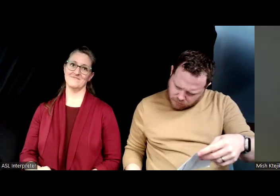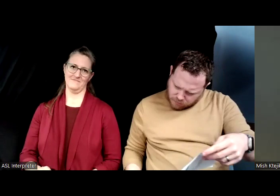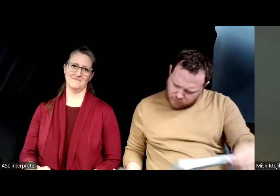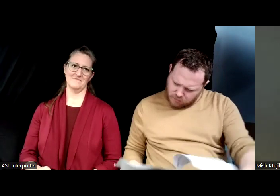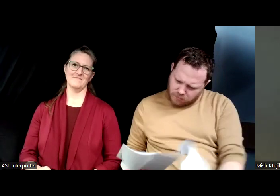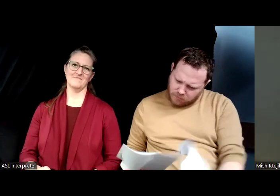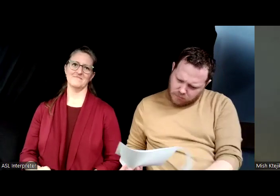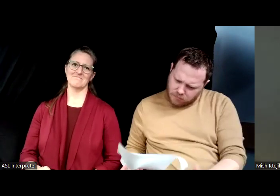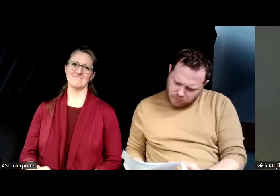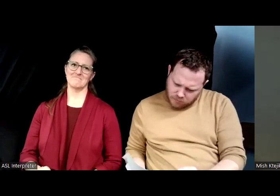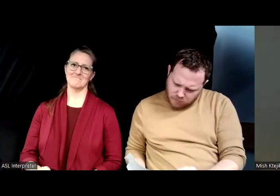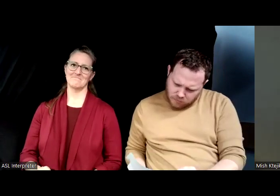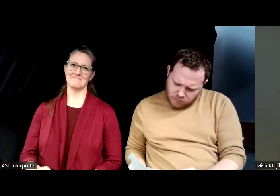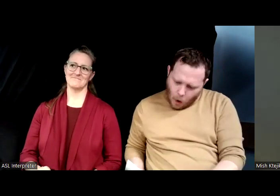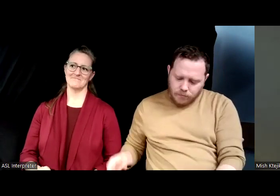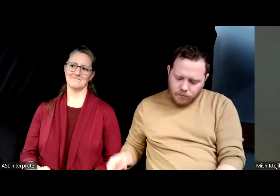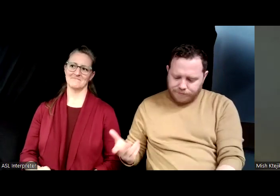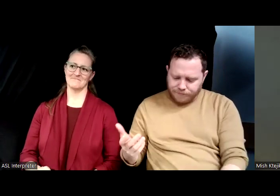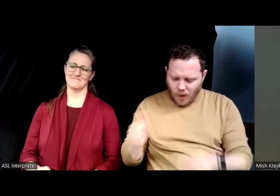Where does it say?